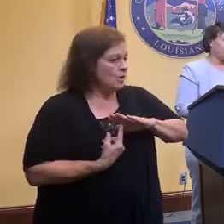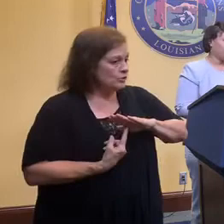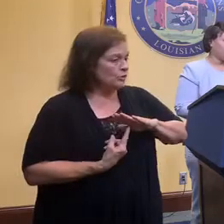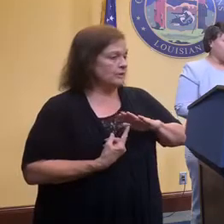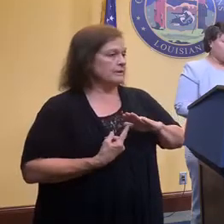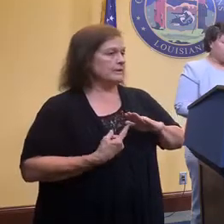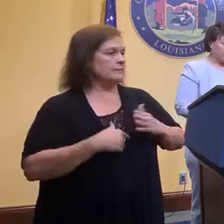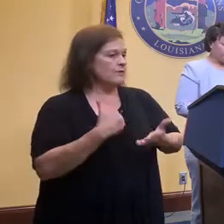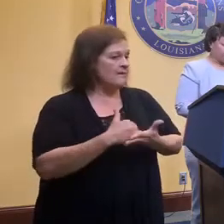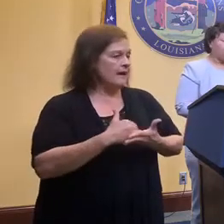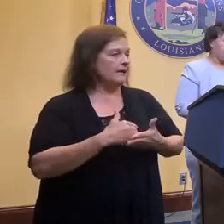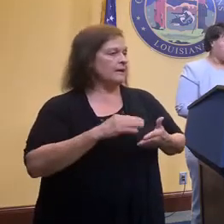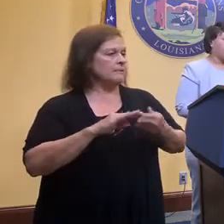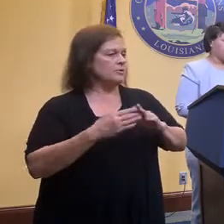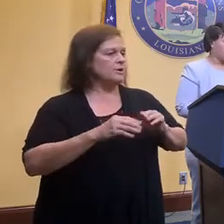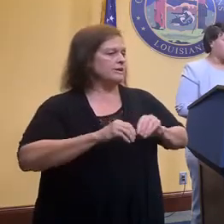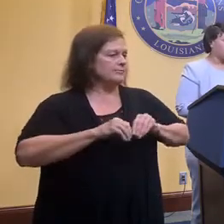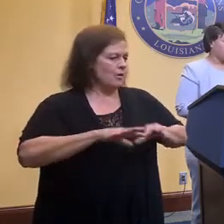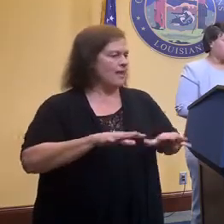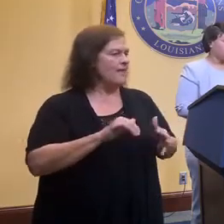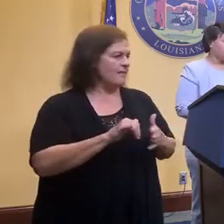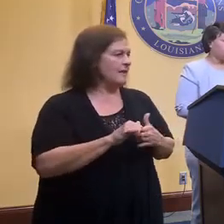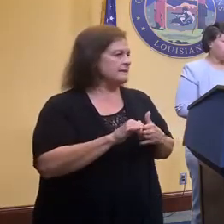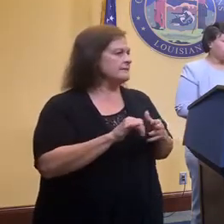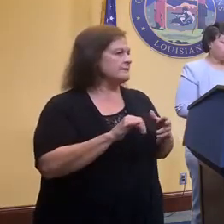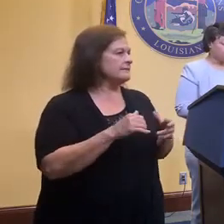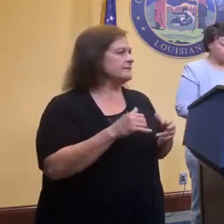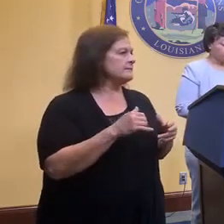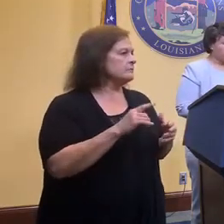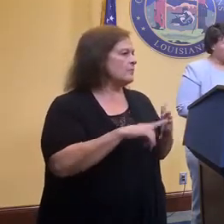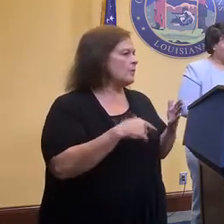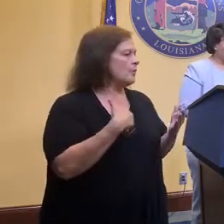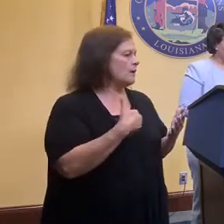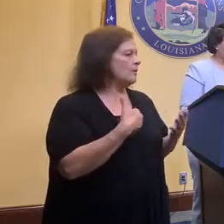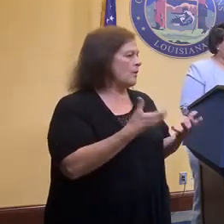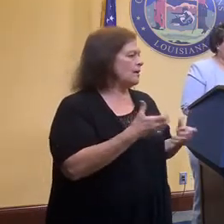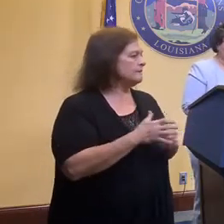spread. That's the issue.